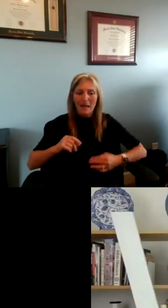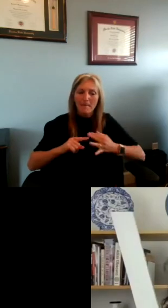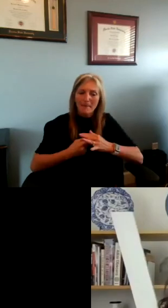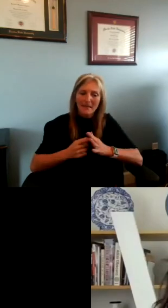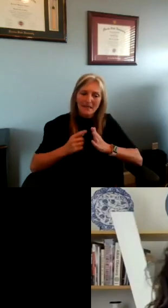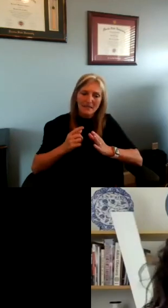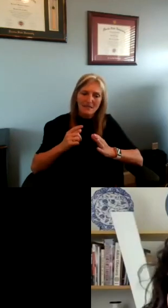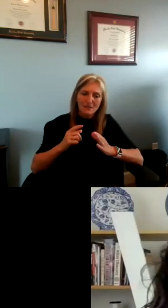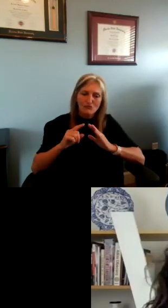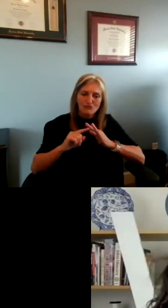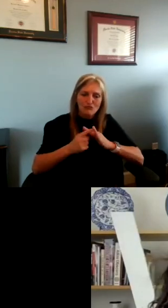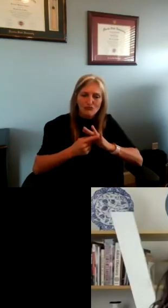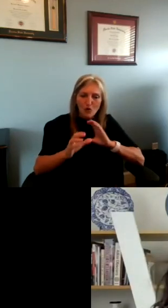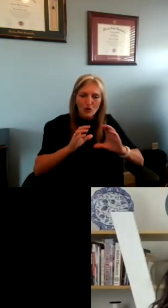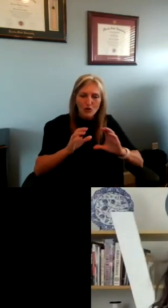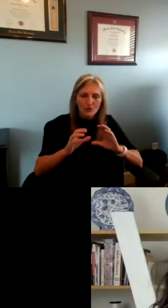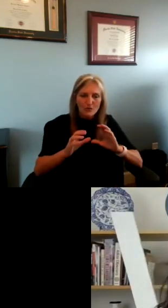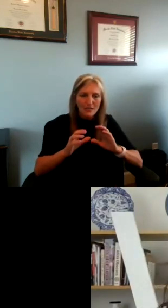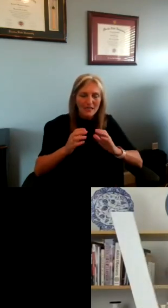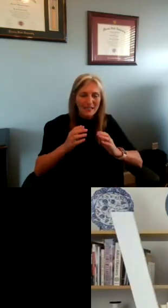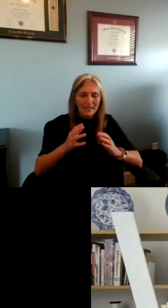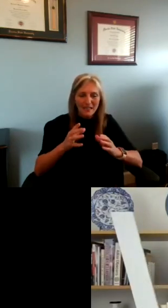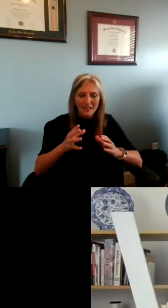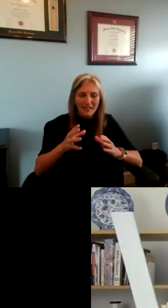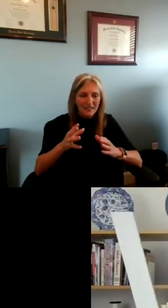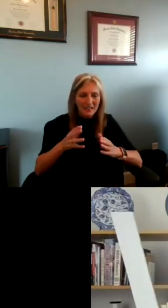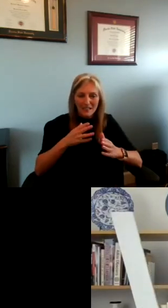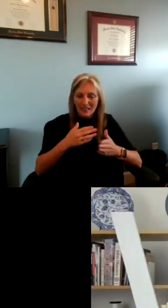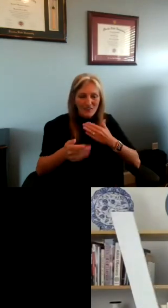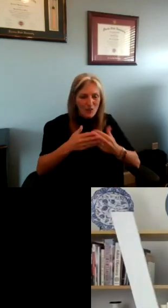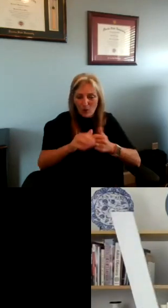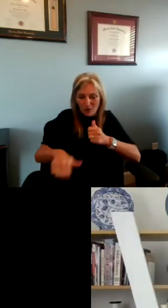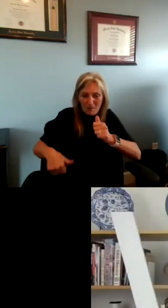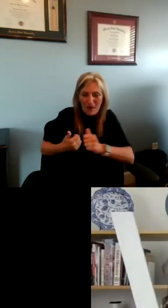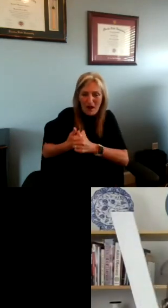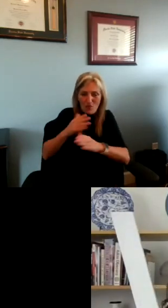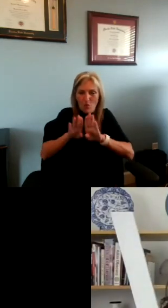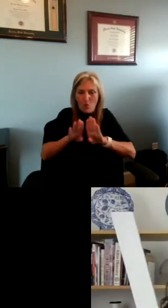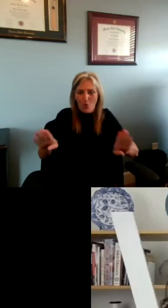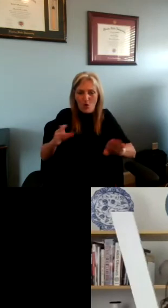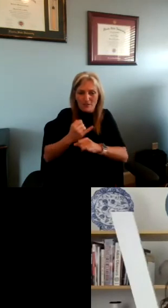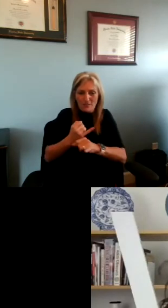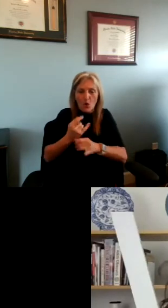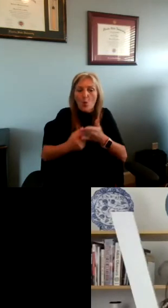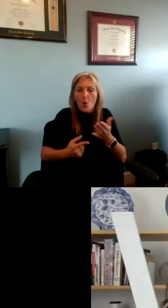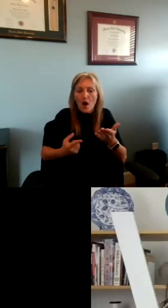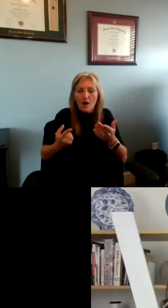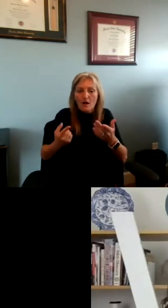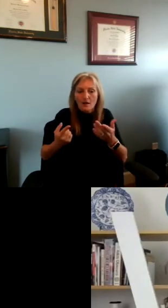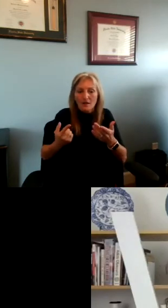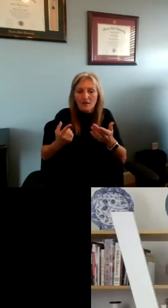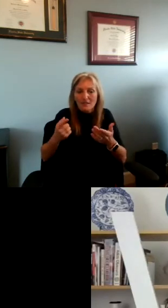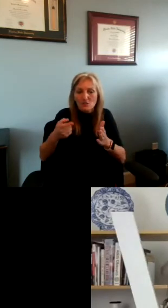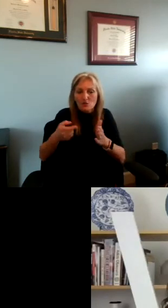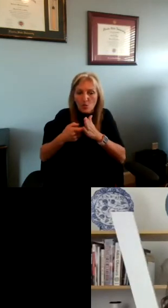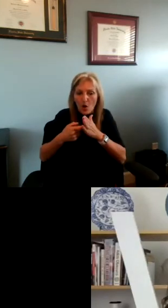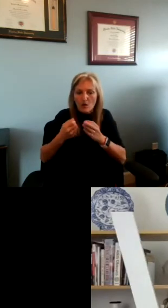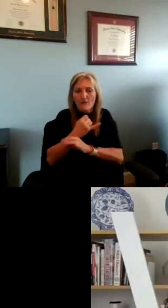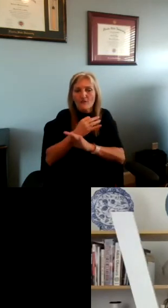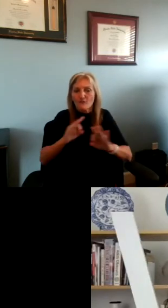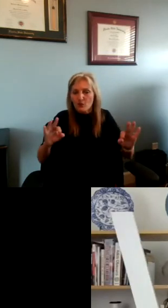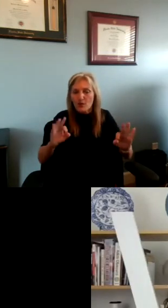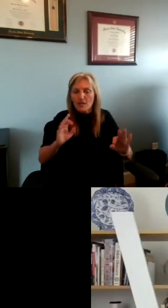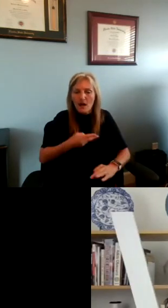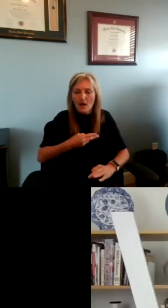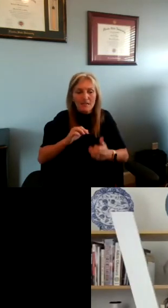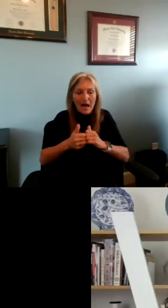start a conversation even behind the walls of our institutions about what it takes to free us as a people, what it takes to make our